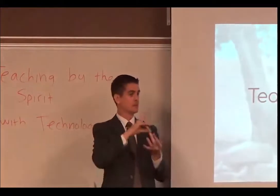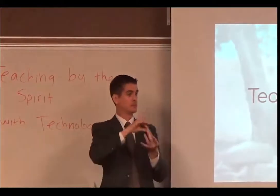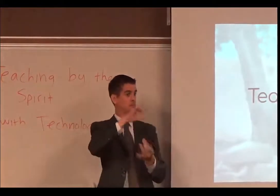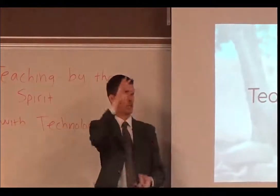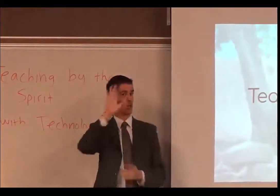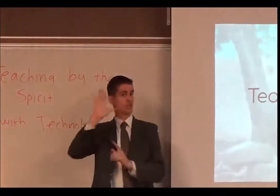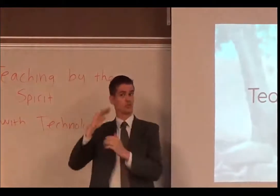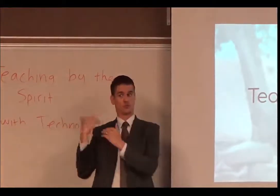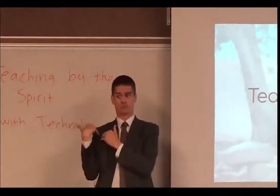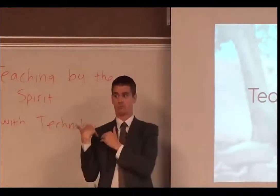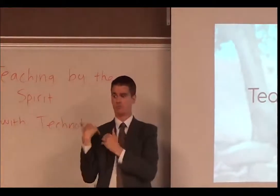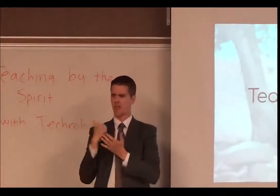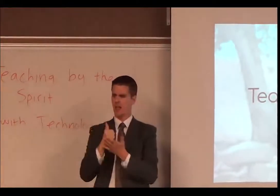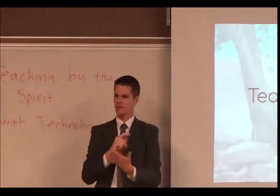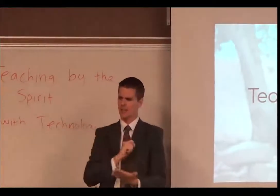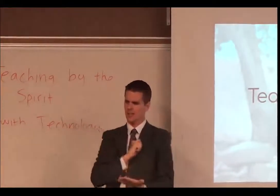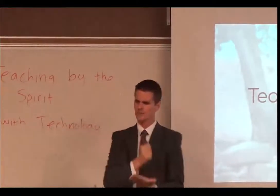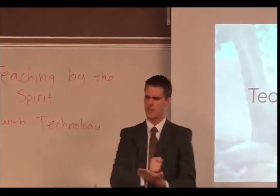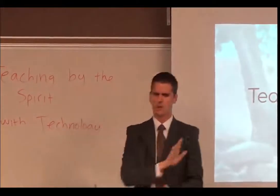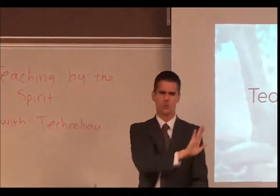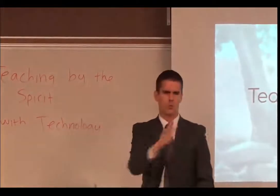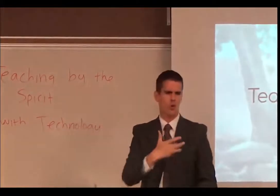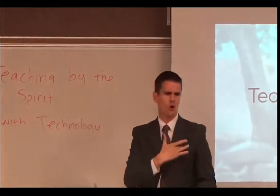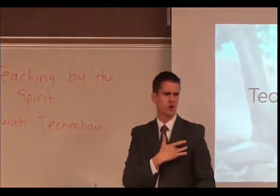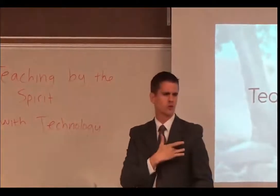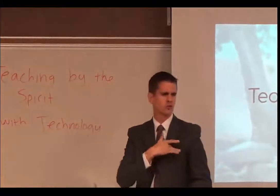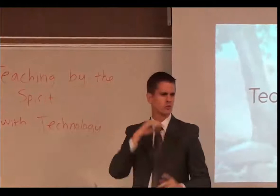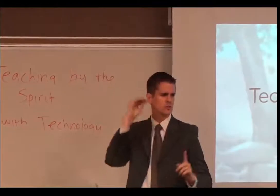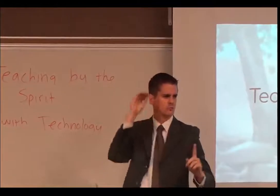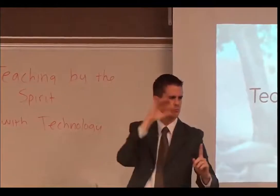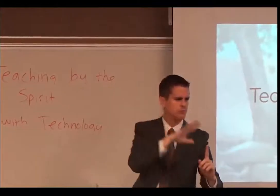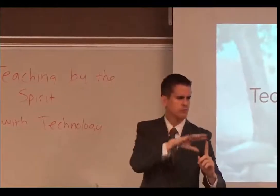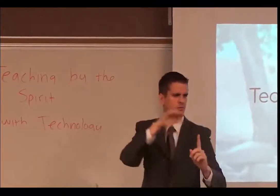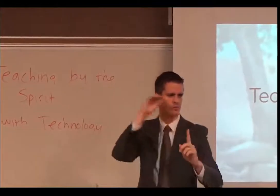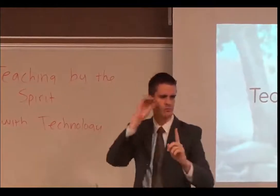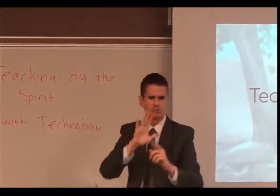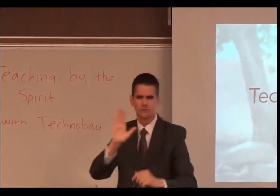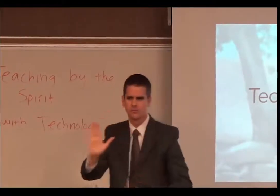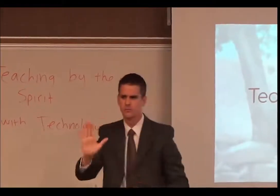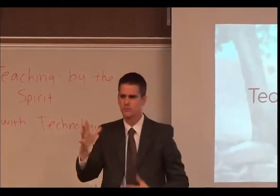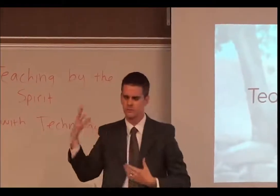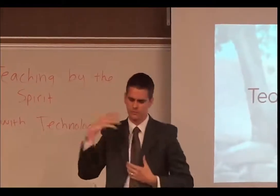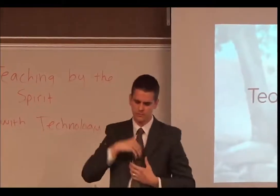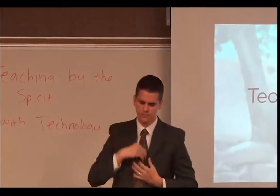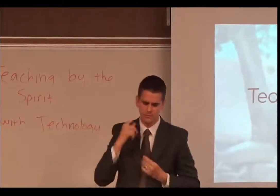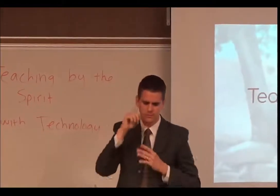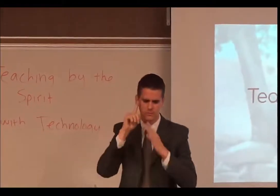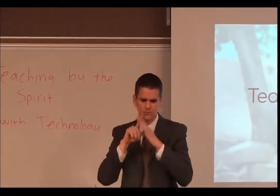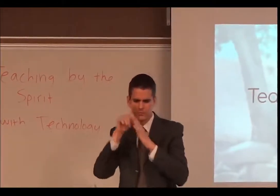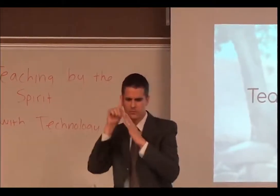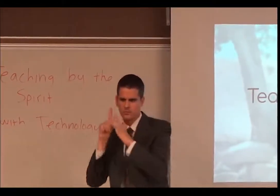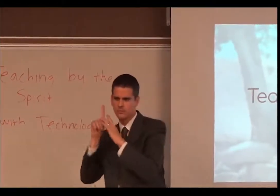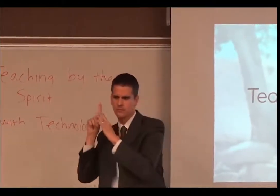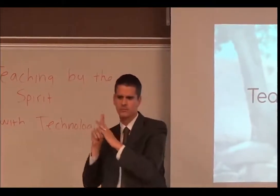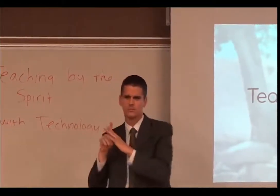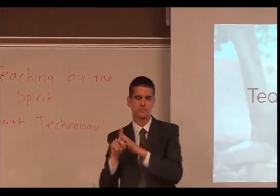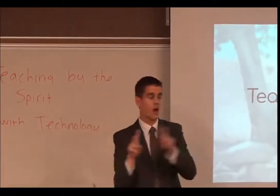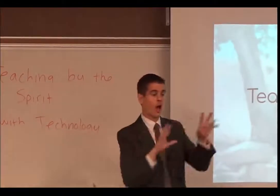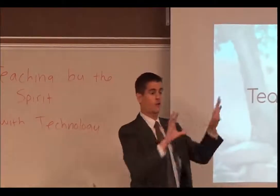about that for a minute. The Spirit testifies to our heart, each individually, and gives us thoughts